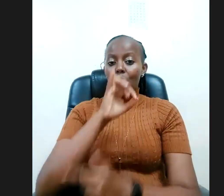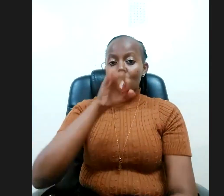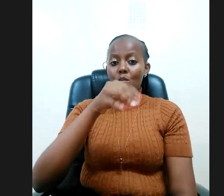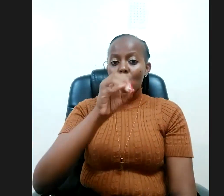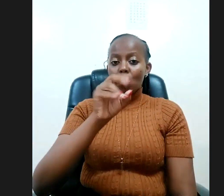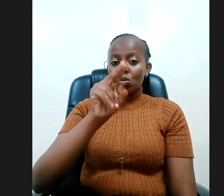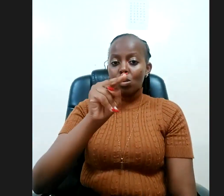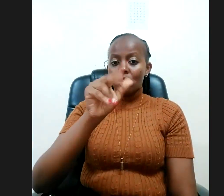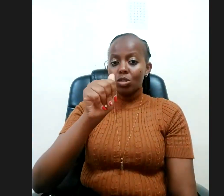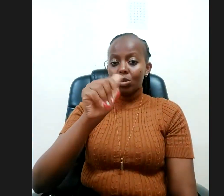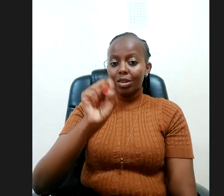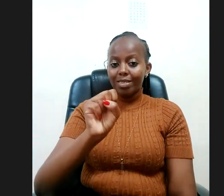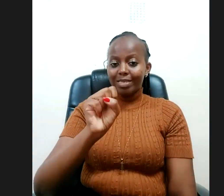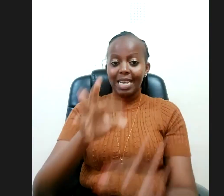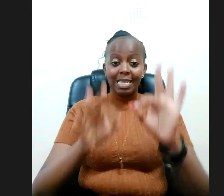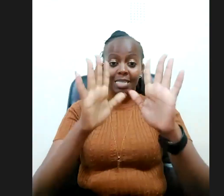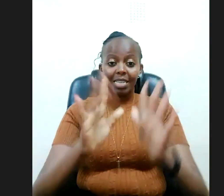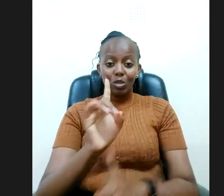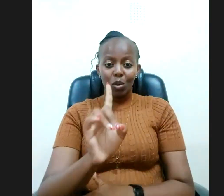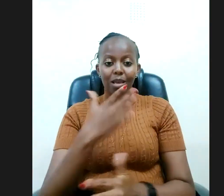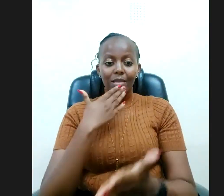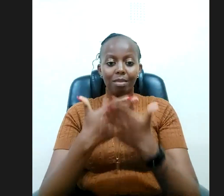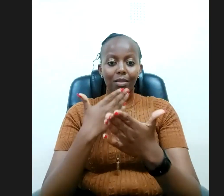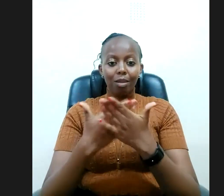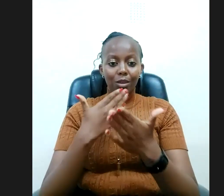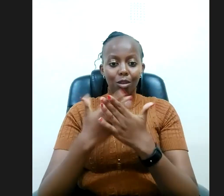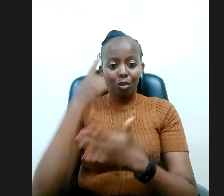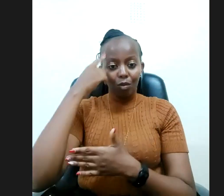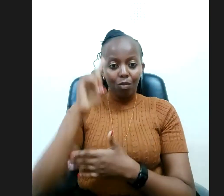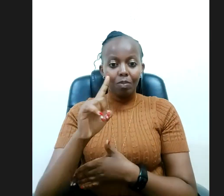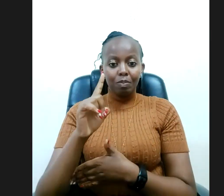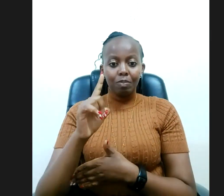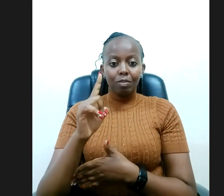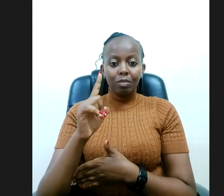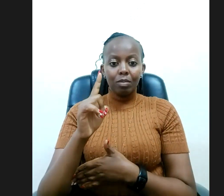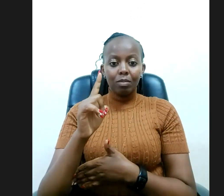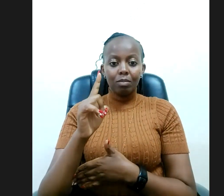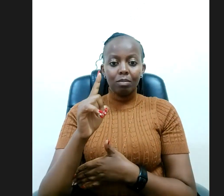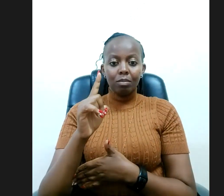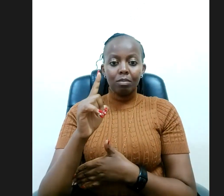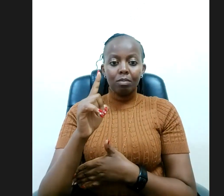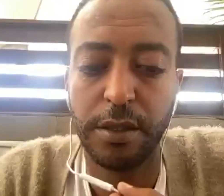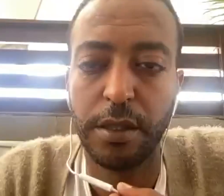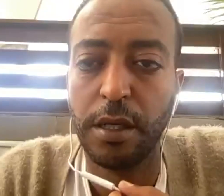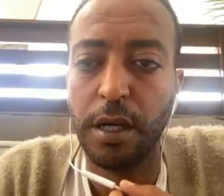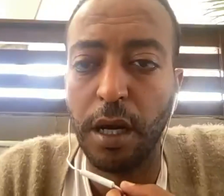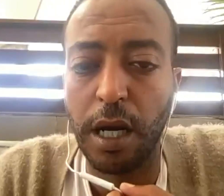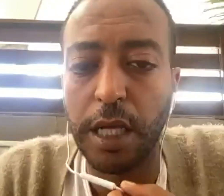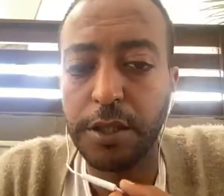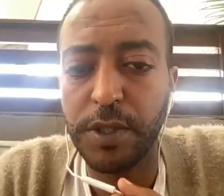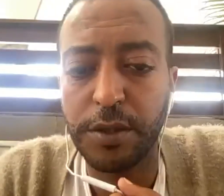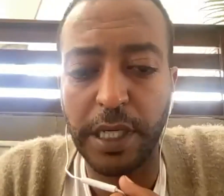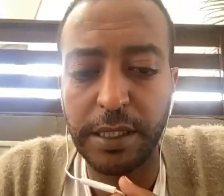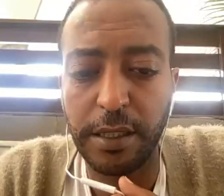No, that's fine, Sheila. Thank you so much for Bright Seizure. Very interesting presentation.